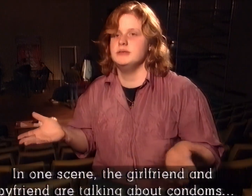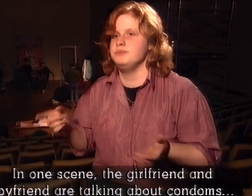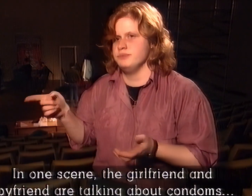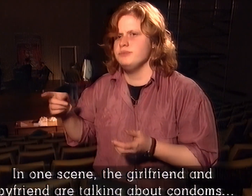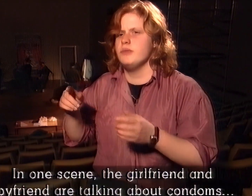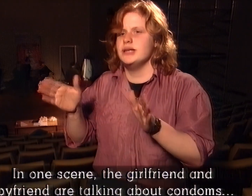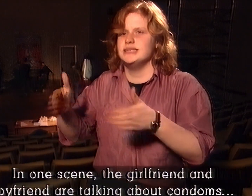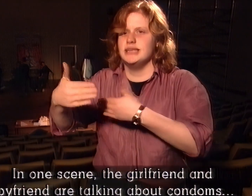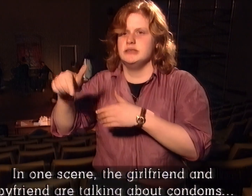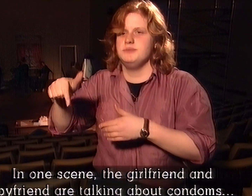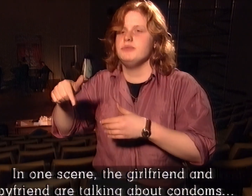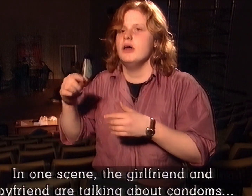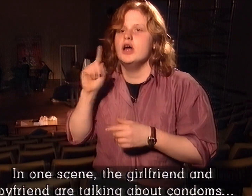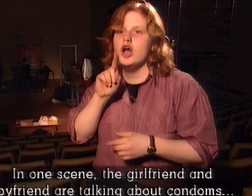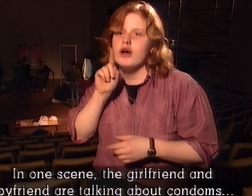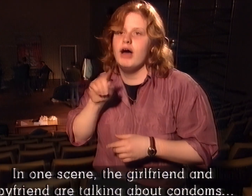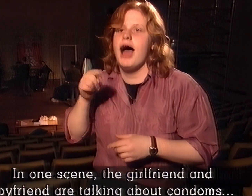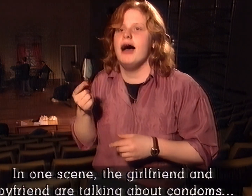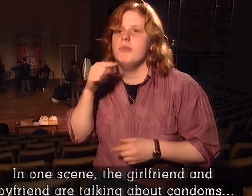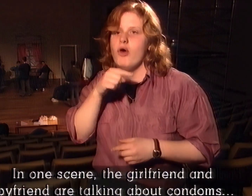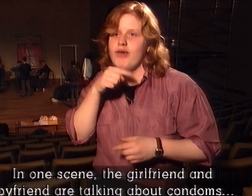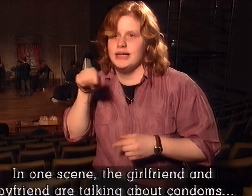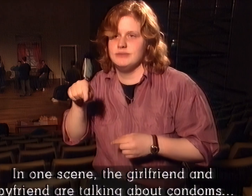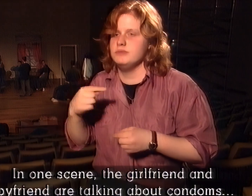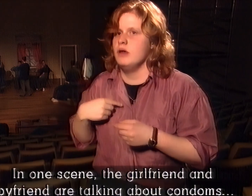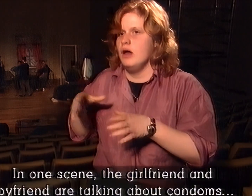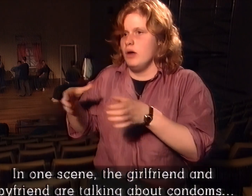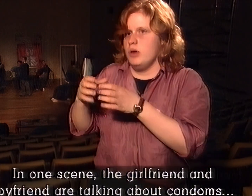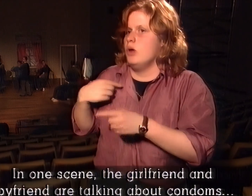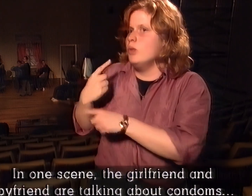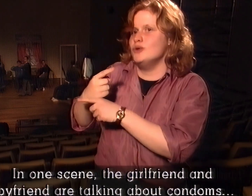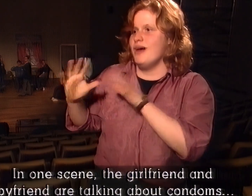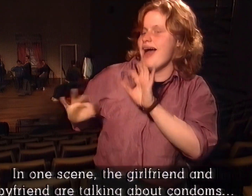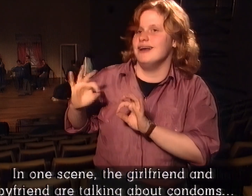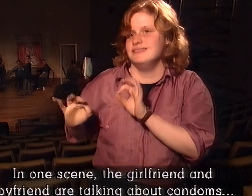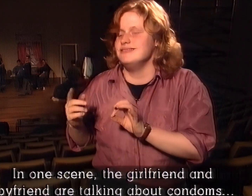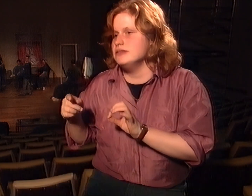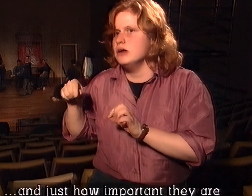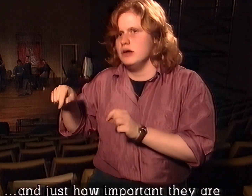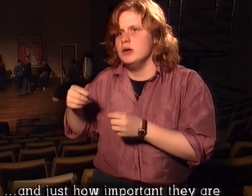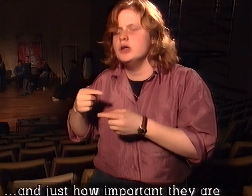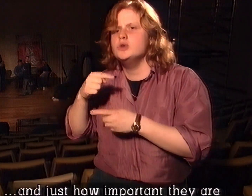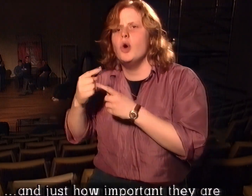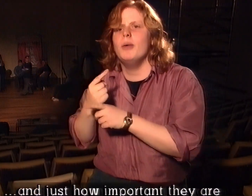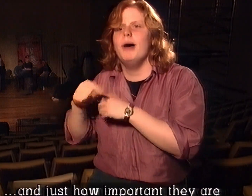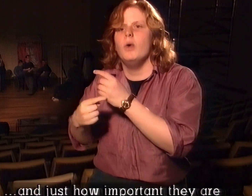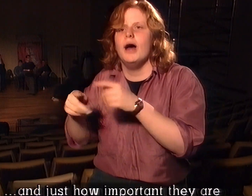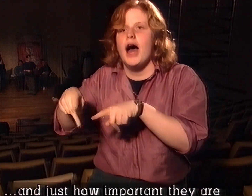In one scene from the play, the girlfriend and boyfriend are talking about condoms and just how important they